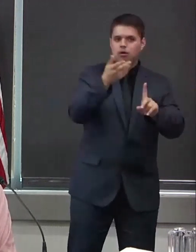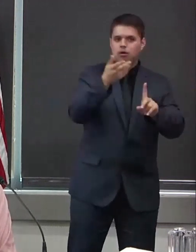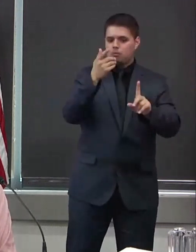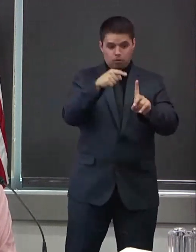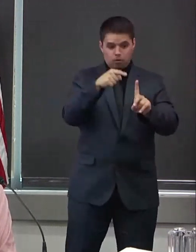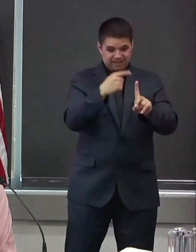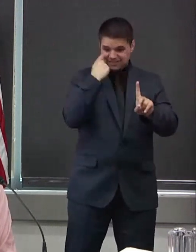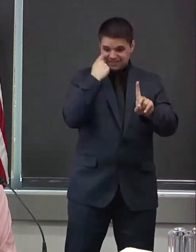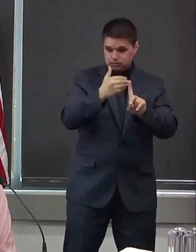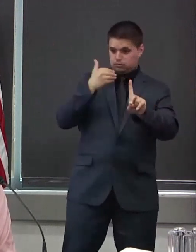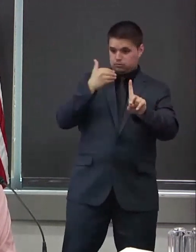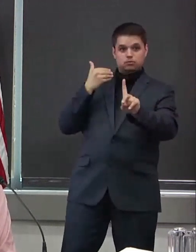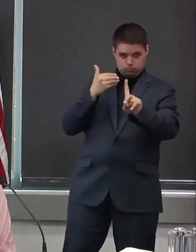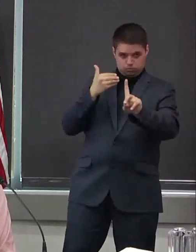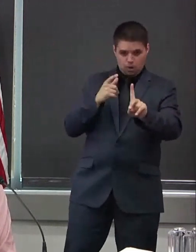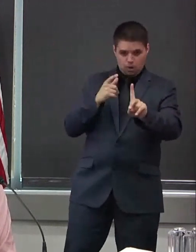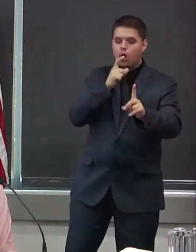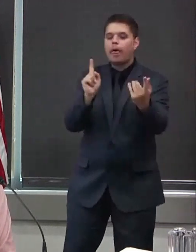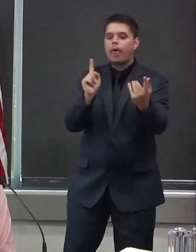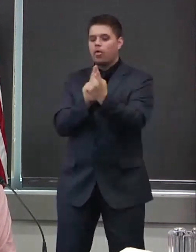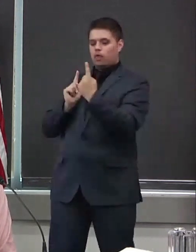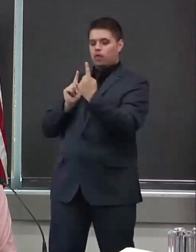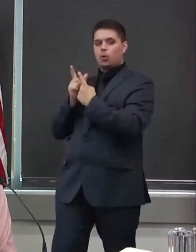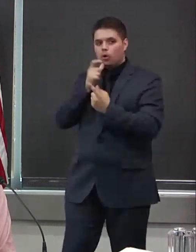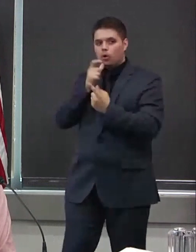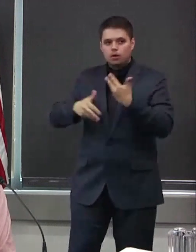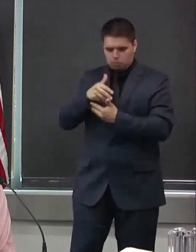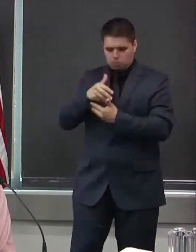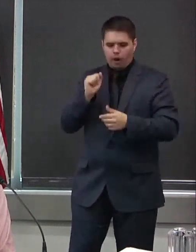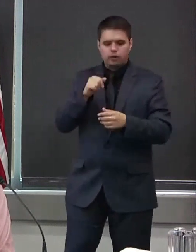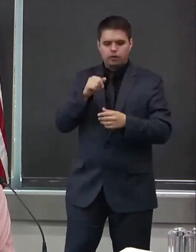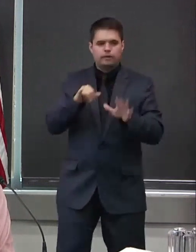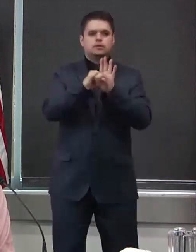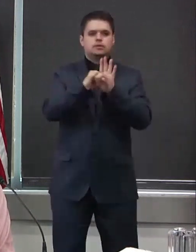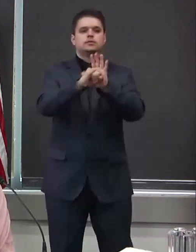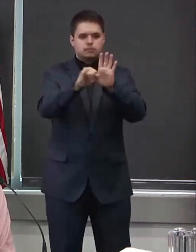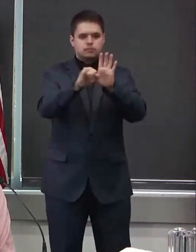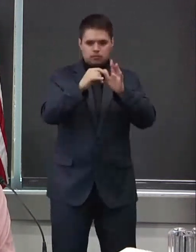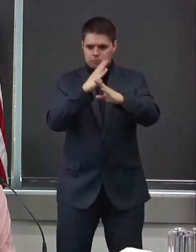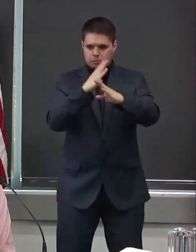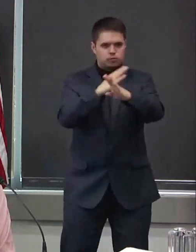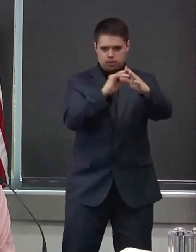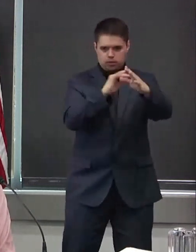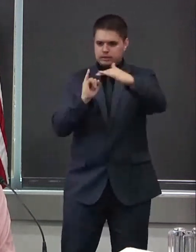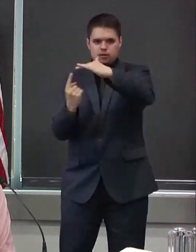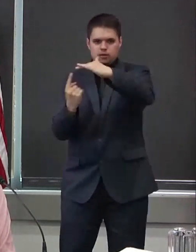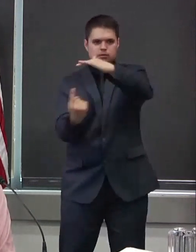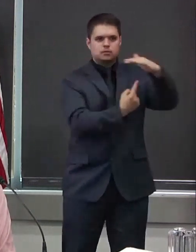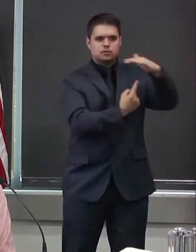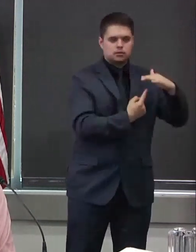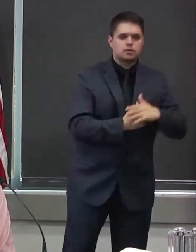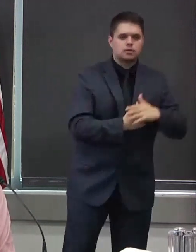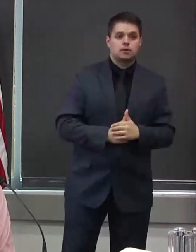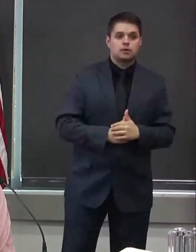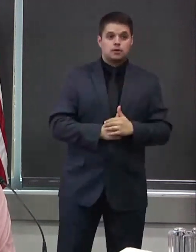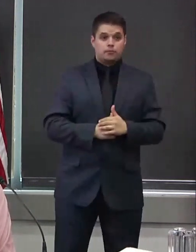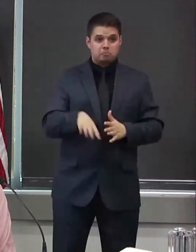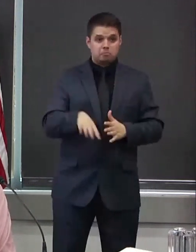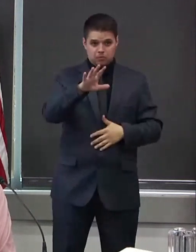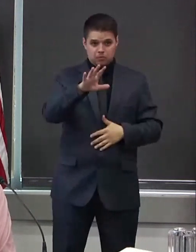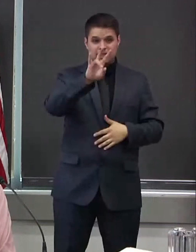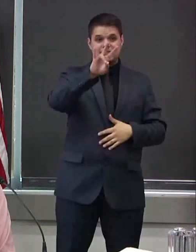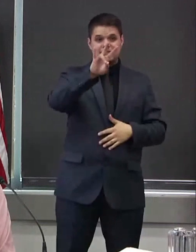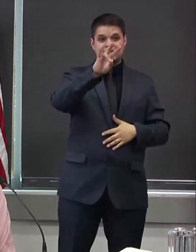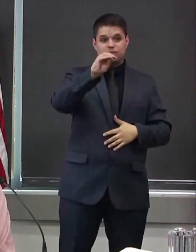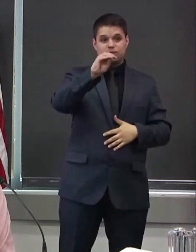someone who's sick. And we want to know that 70% of those people, we can tell where they got sick. That would indicate minimal community spread